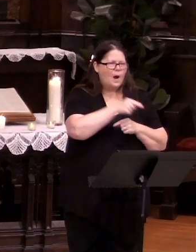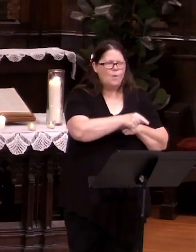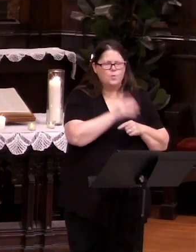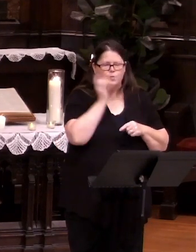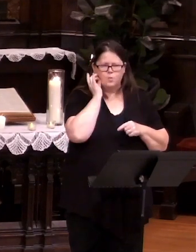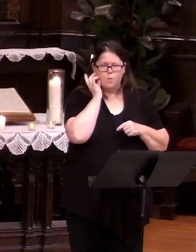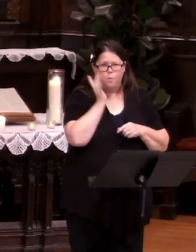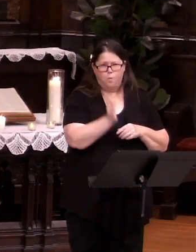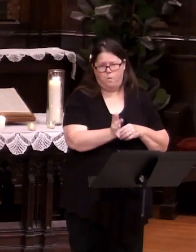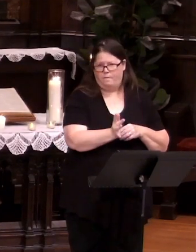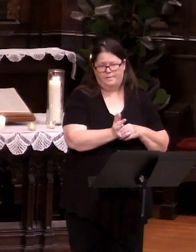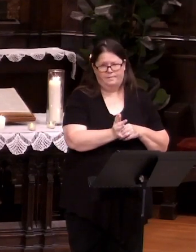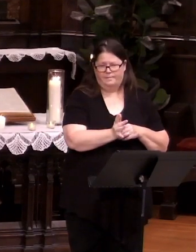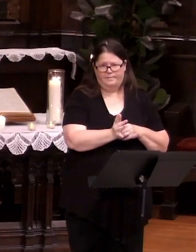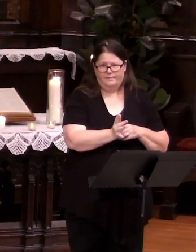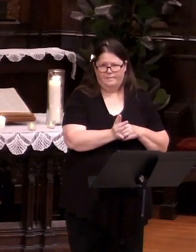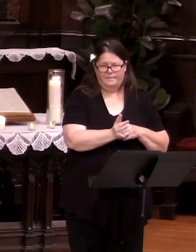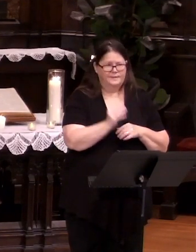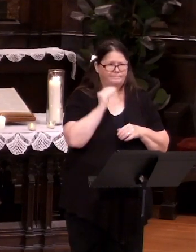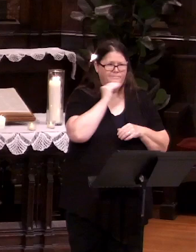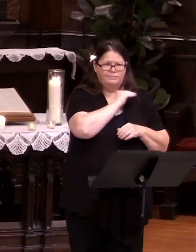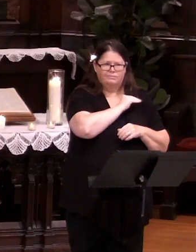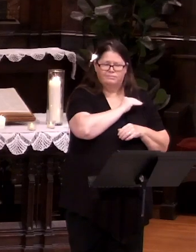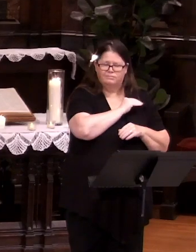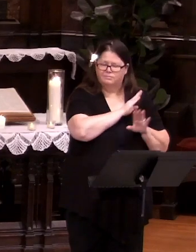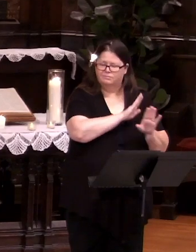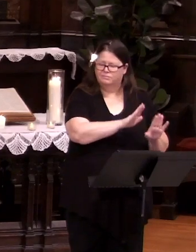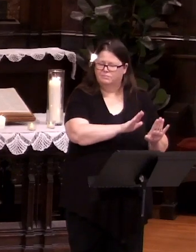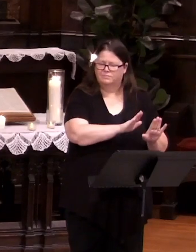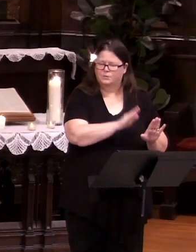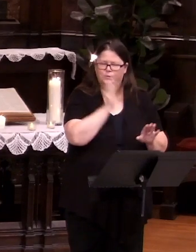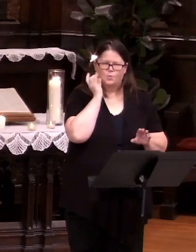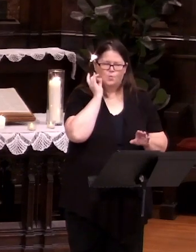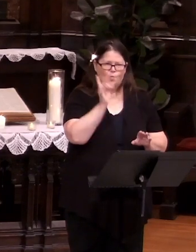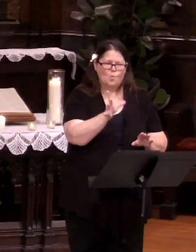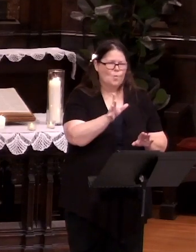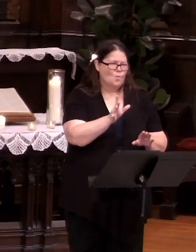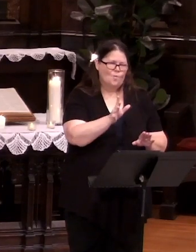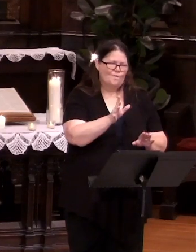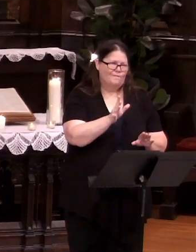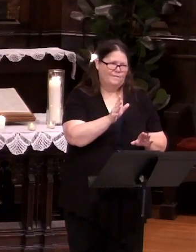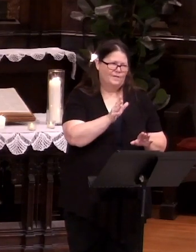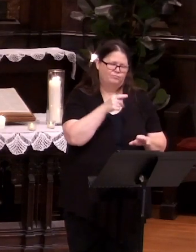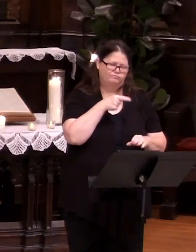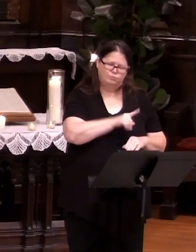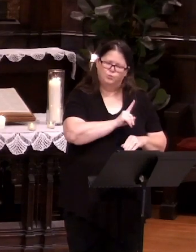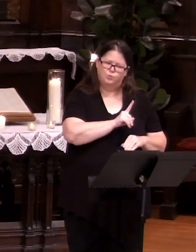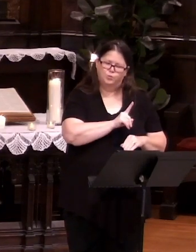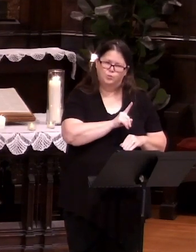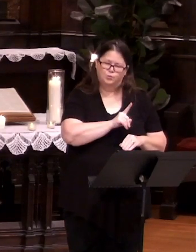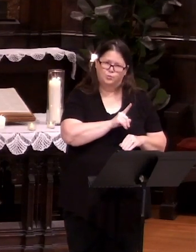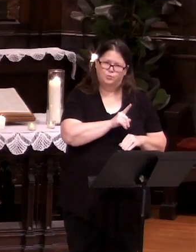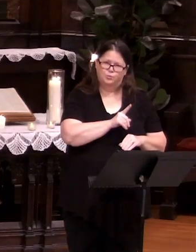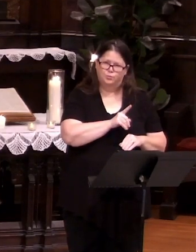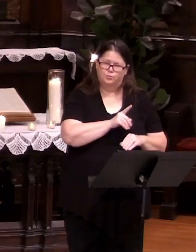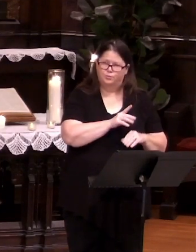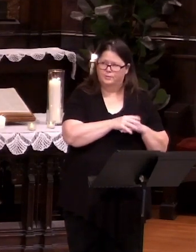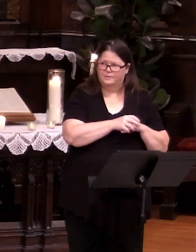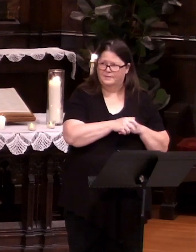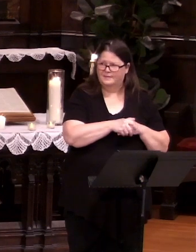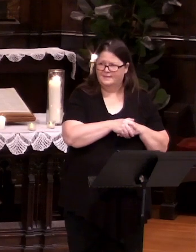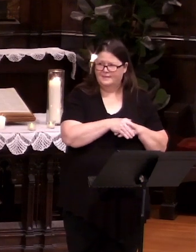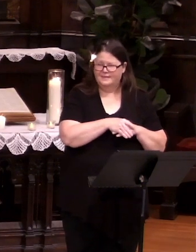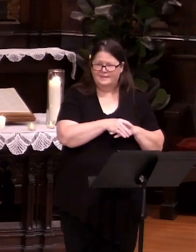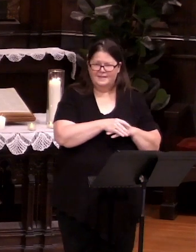about her were unfair, out of line, and to this day continue to highlight